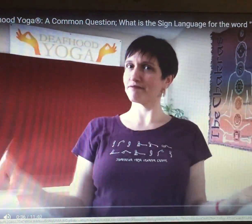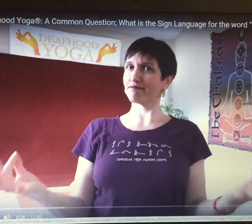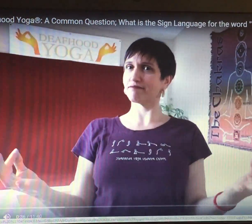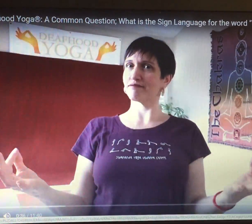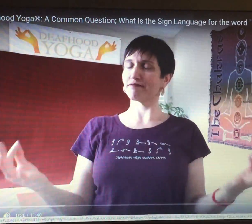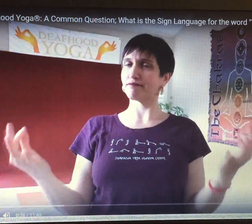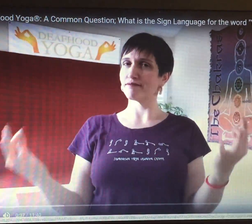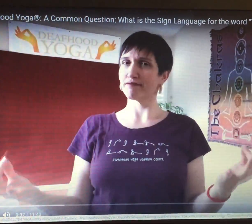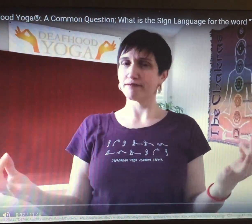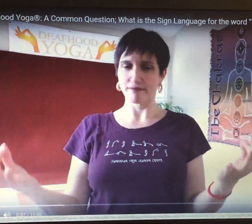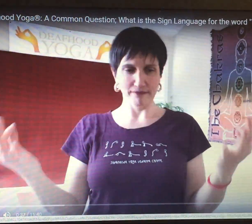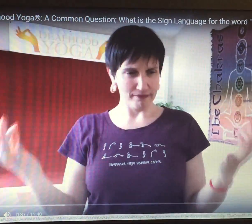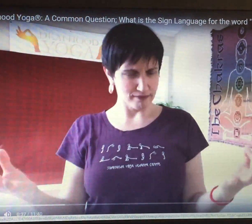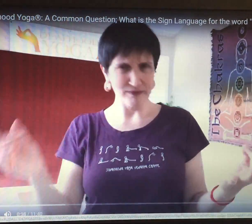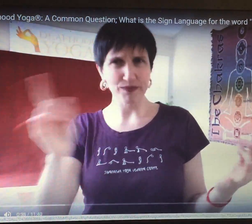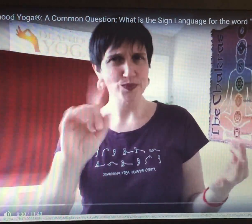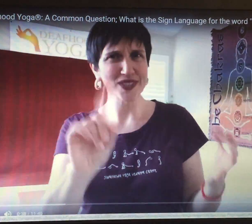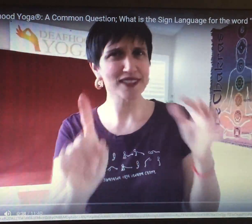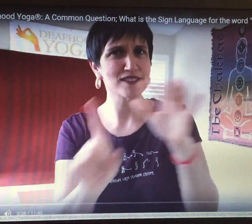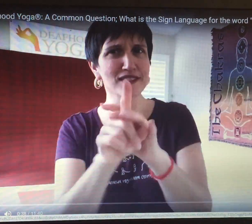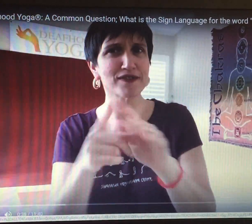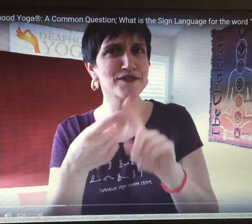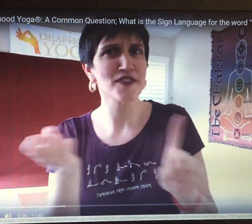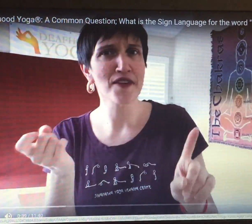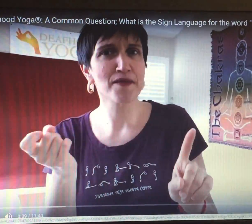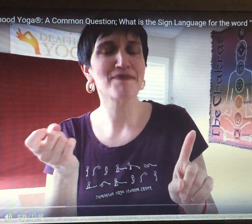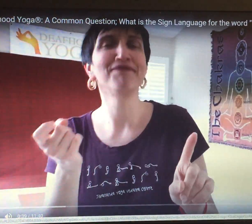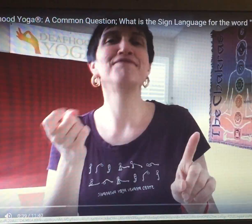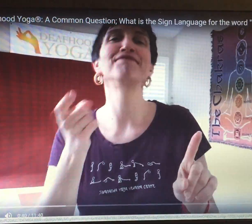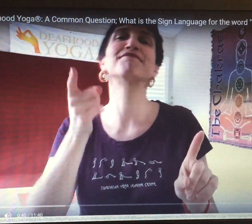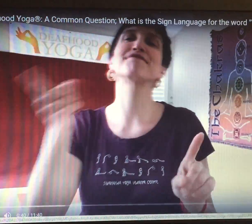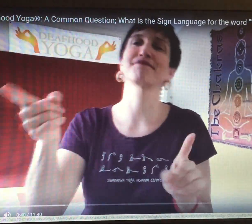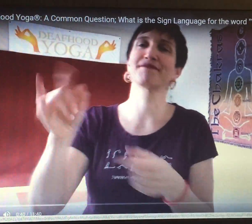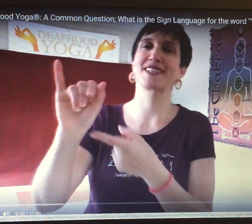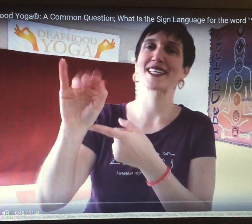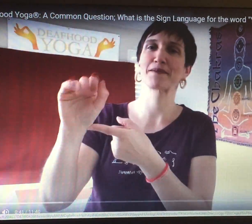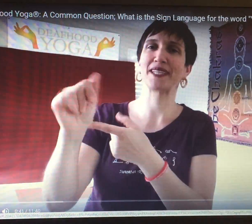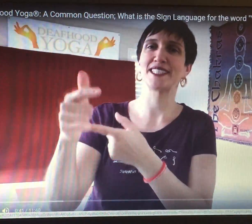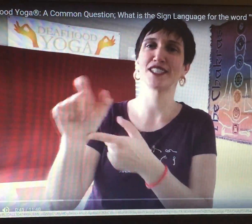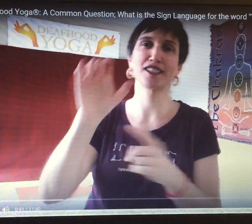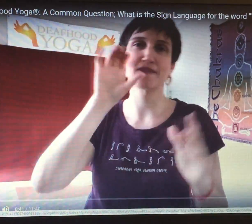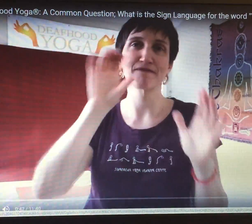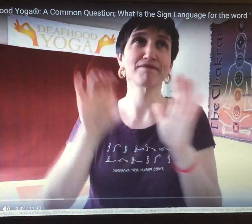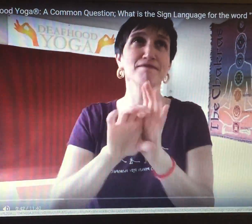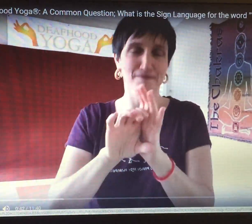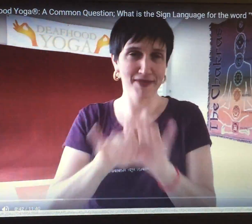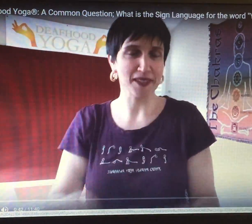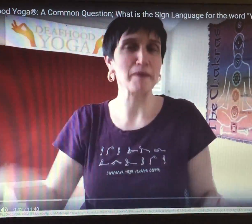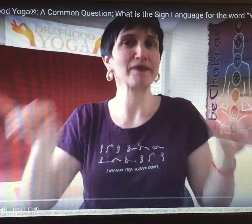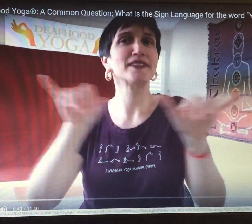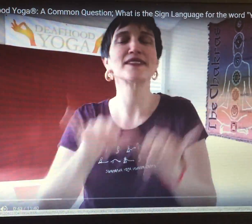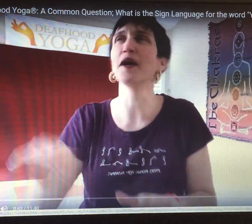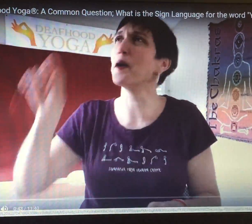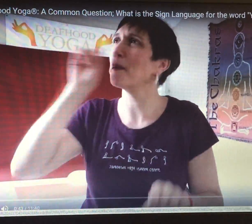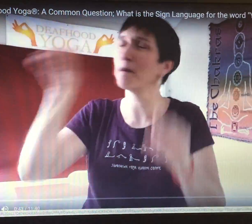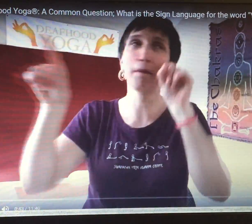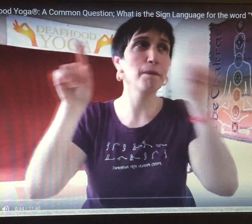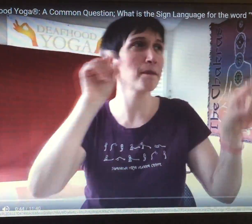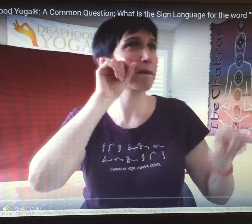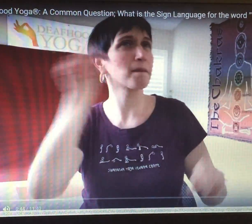sign that seemed to pop up. But where's that from? When you look at the pictures and